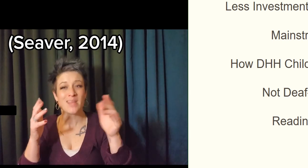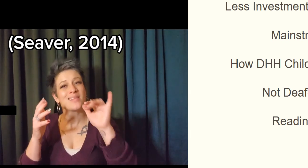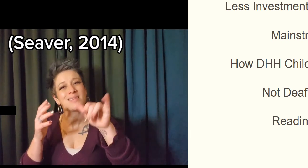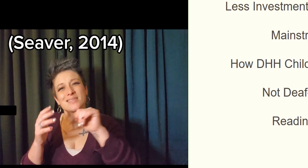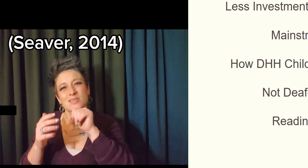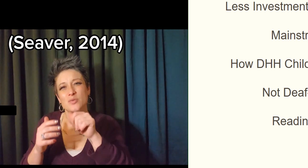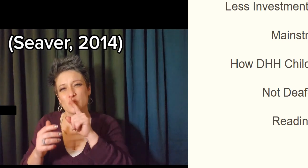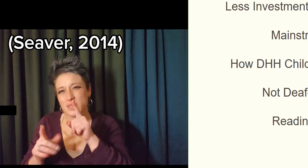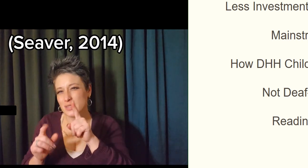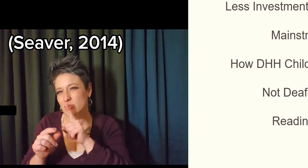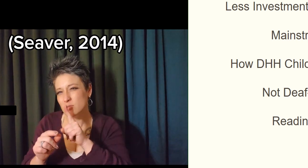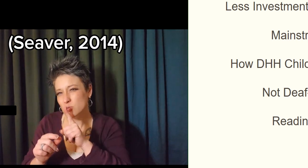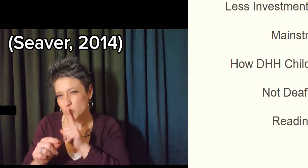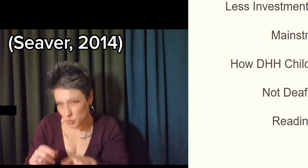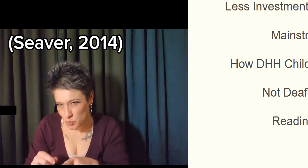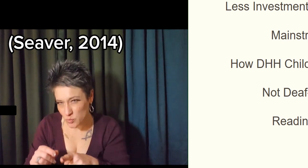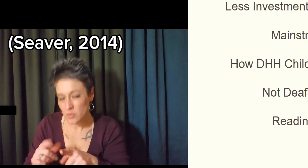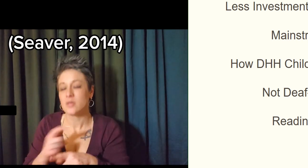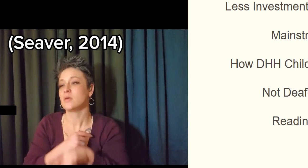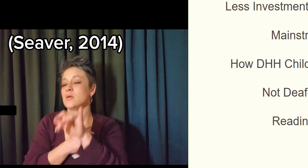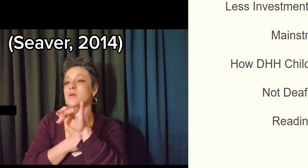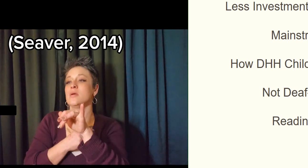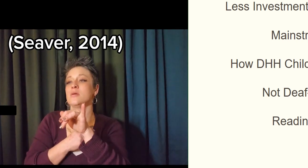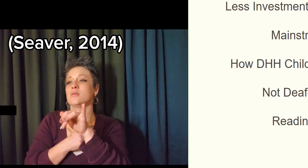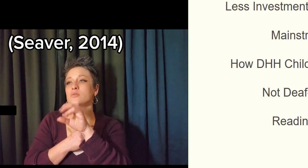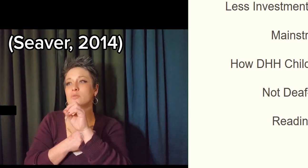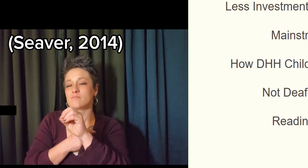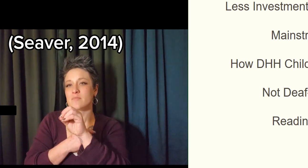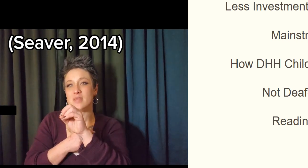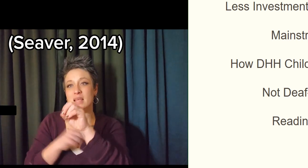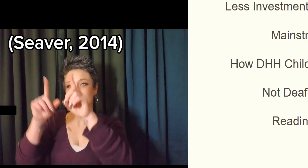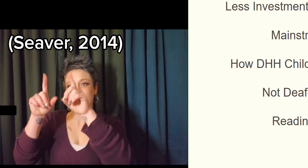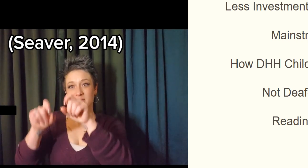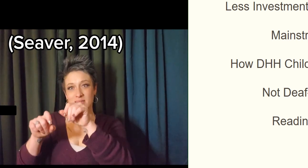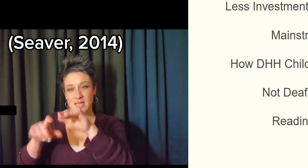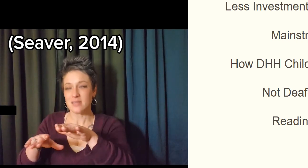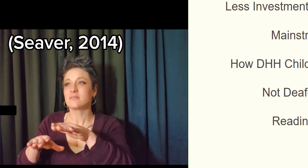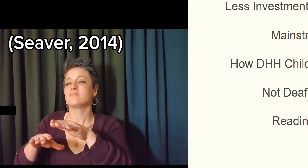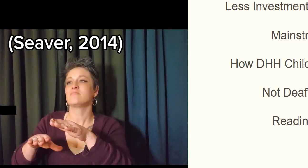It's a really common statistic. And that's not exactly true.